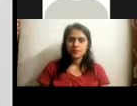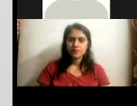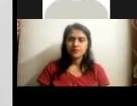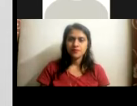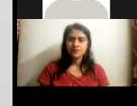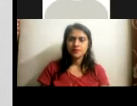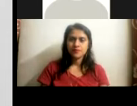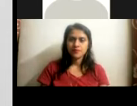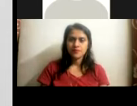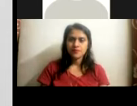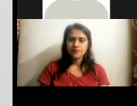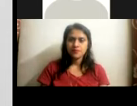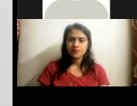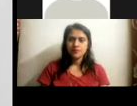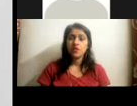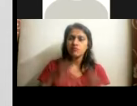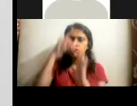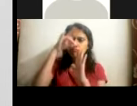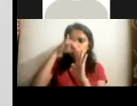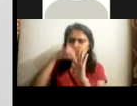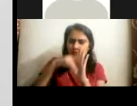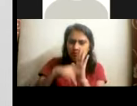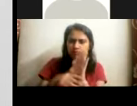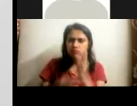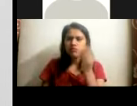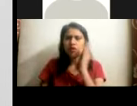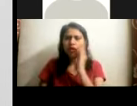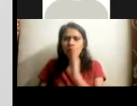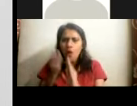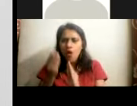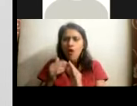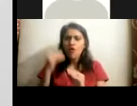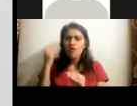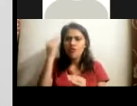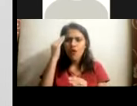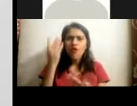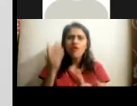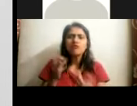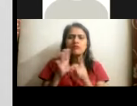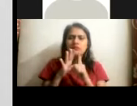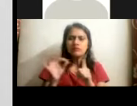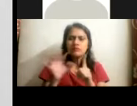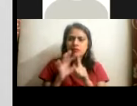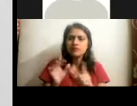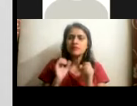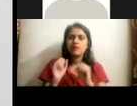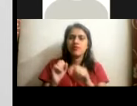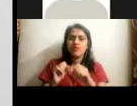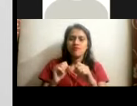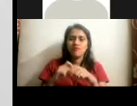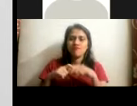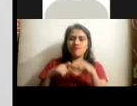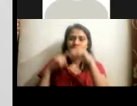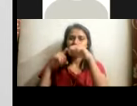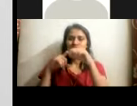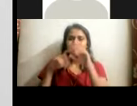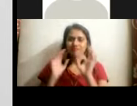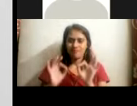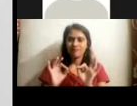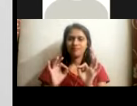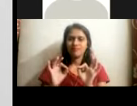you'll be able to go into more detail about that phenomena that you do not know much about through a qualitative approach. On the other hand, if you are